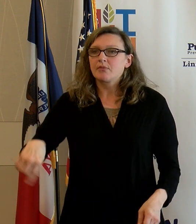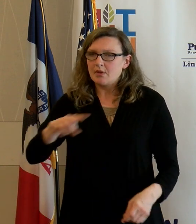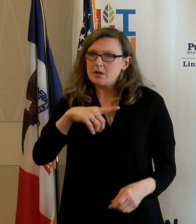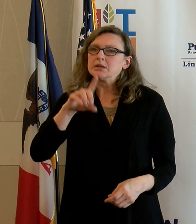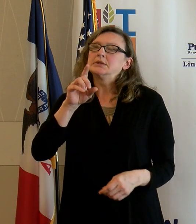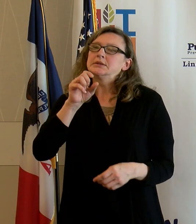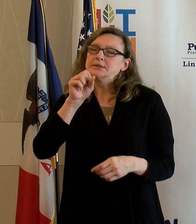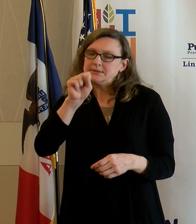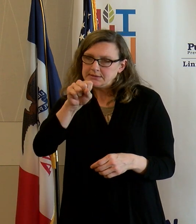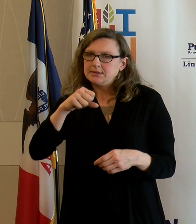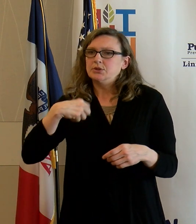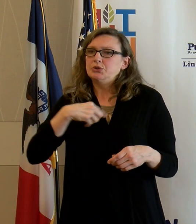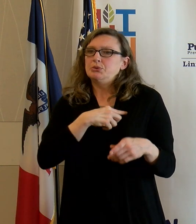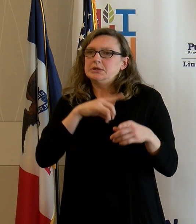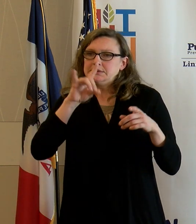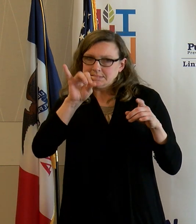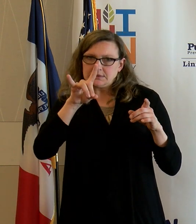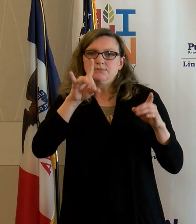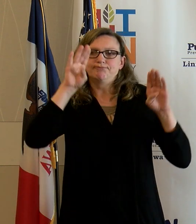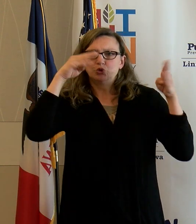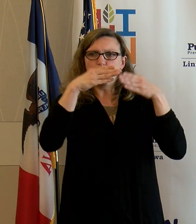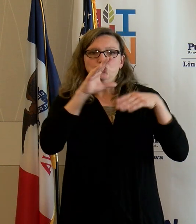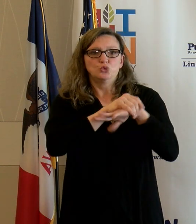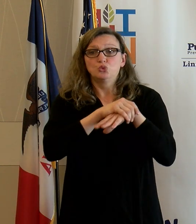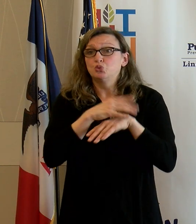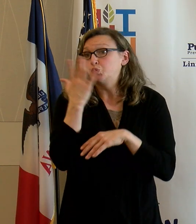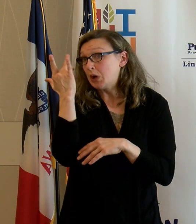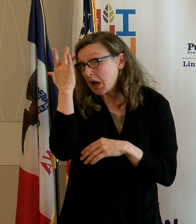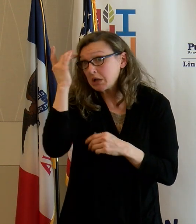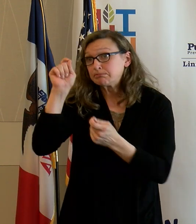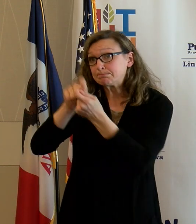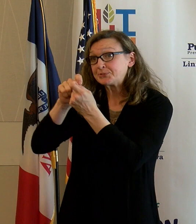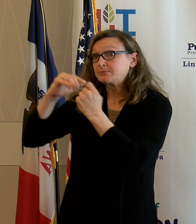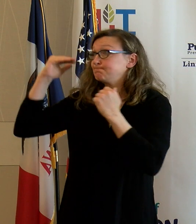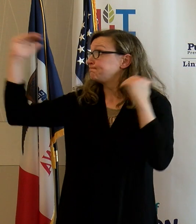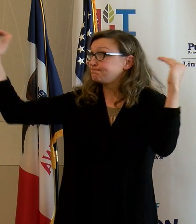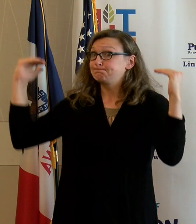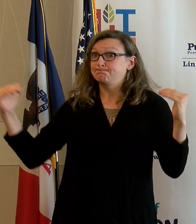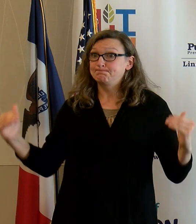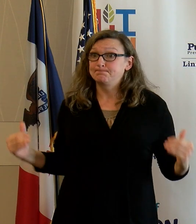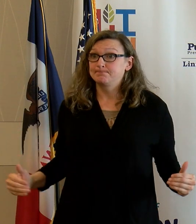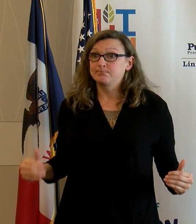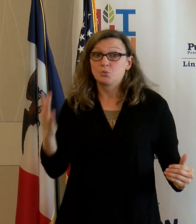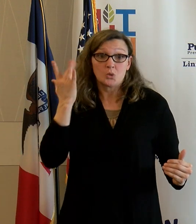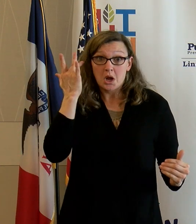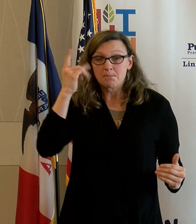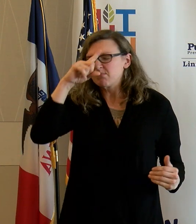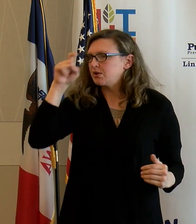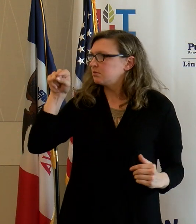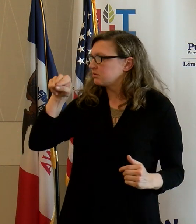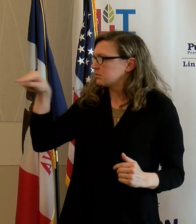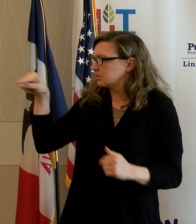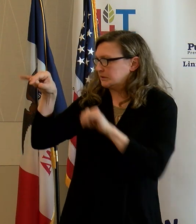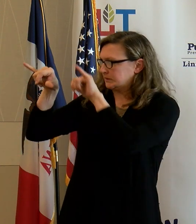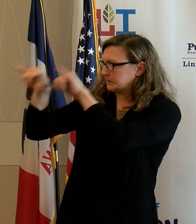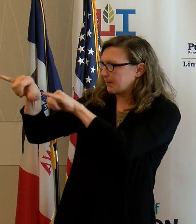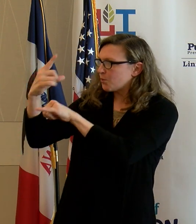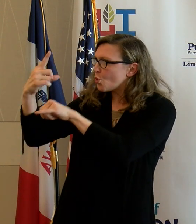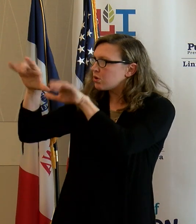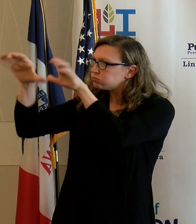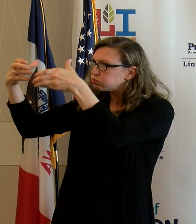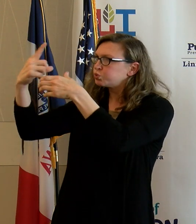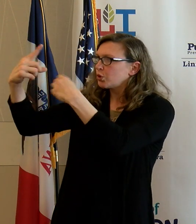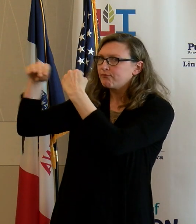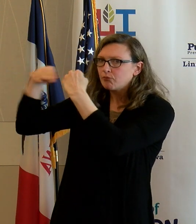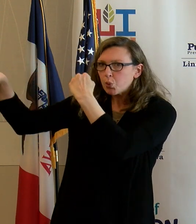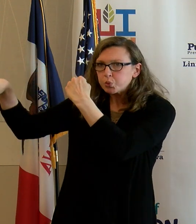coming on and off the floor. Anywhere from, therapies to how they're getting the food in there. All of that